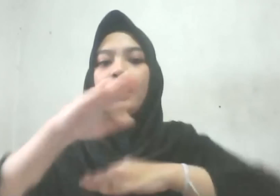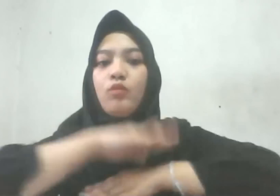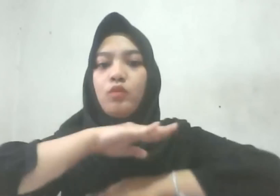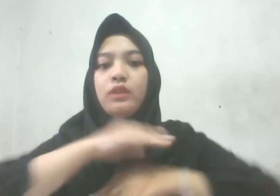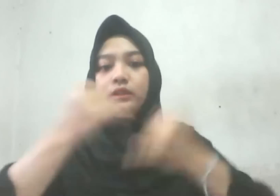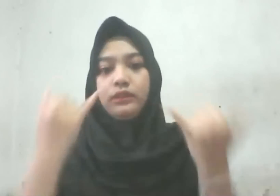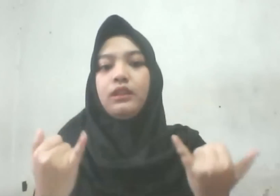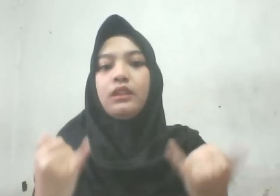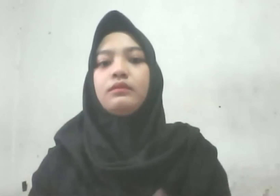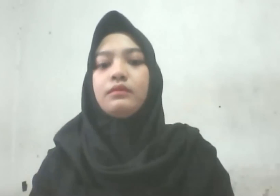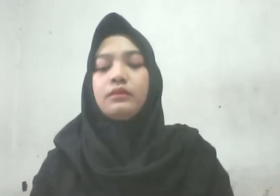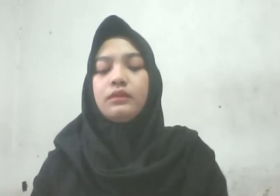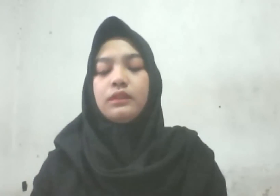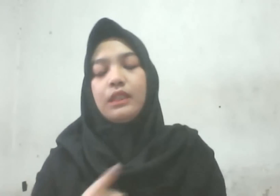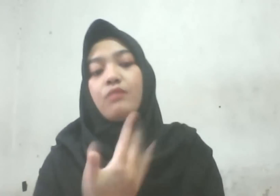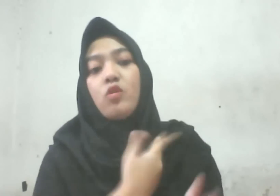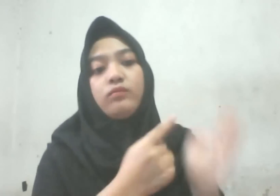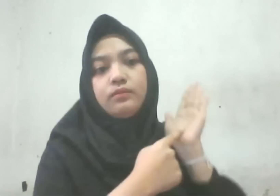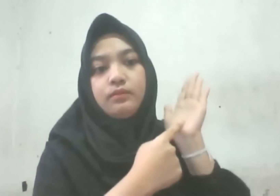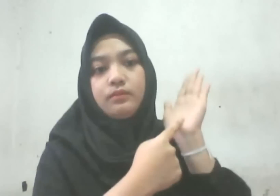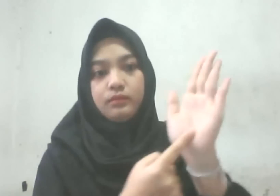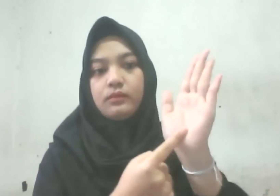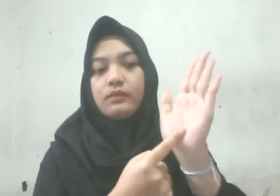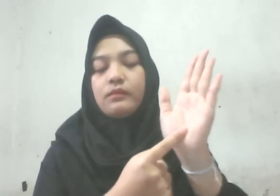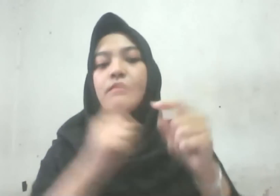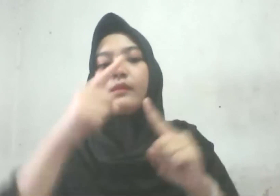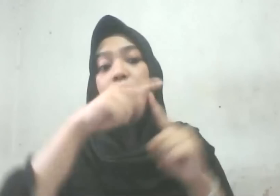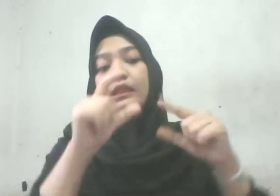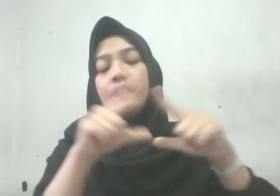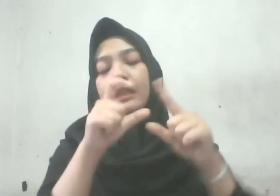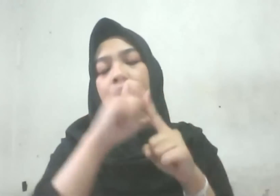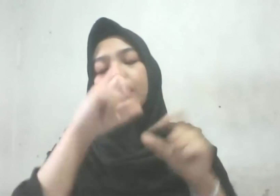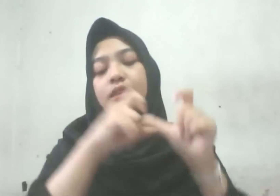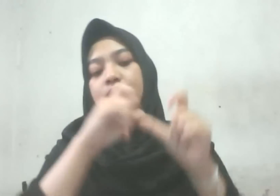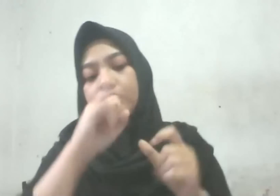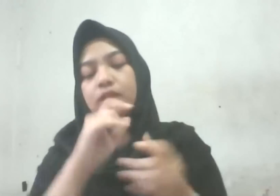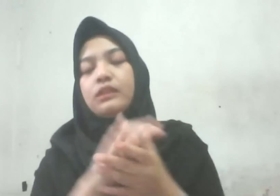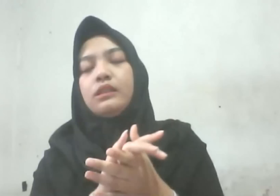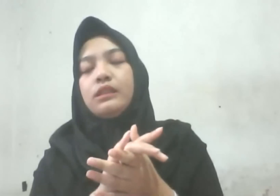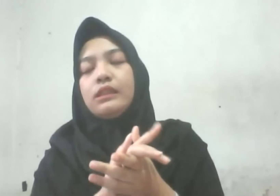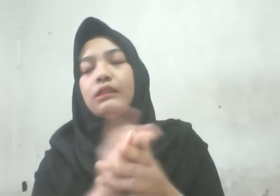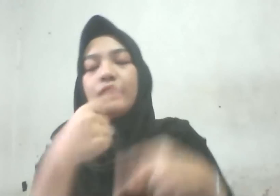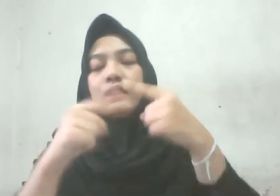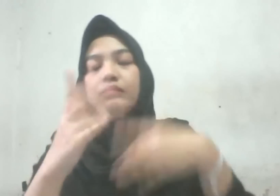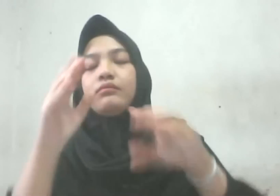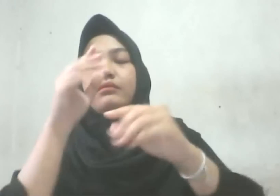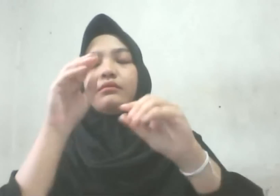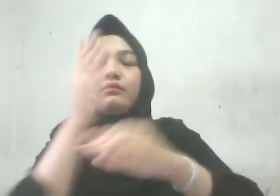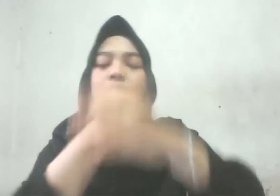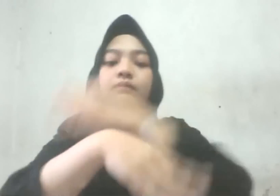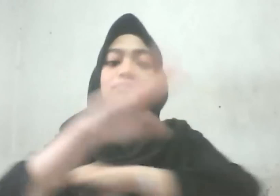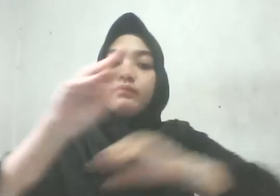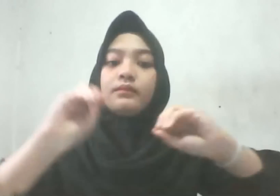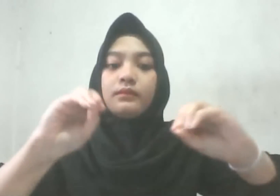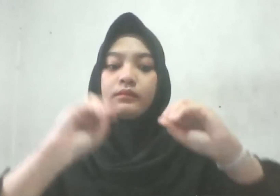So as I'm sure you'll know, the traditional ways we understand disability tend to be in terms of an